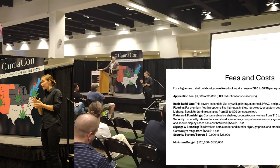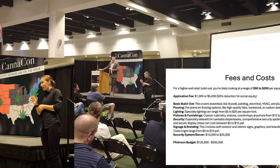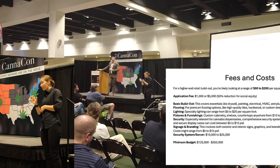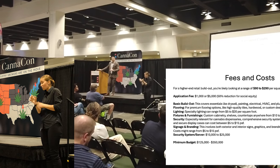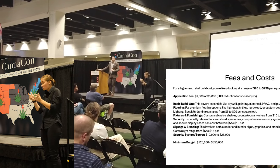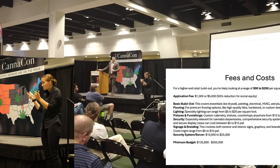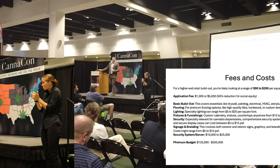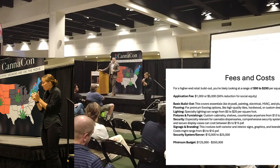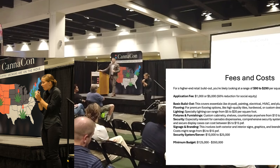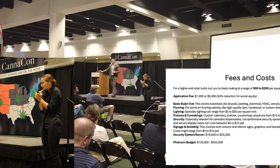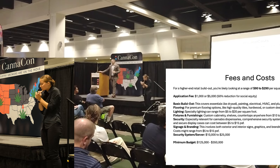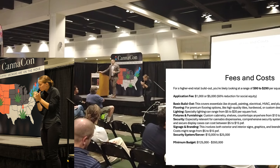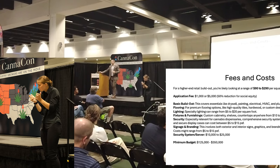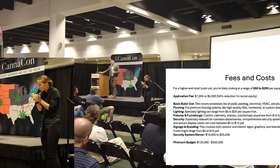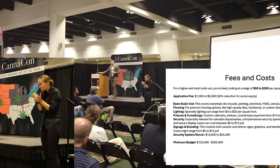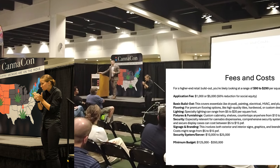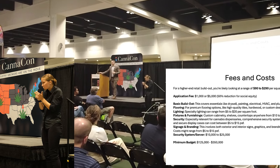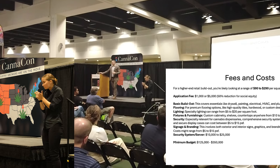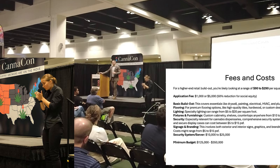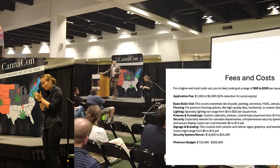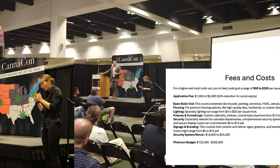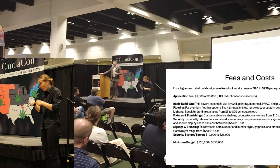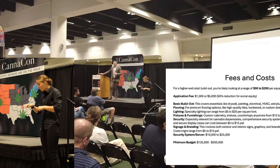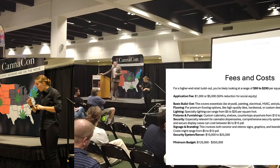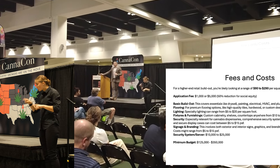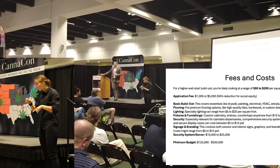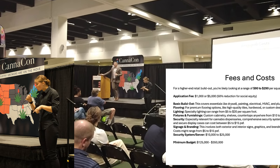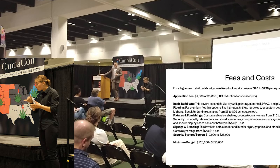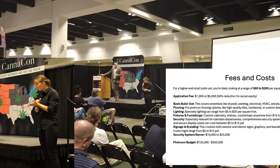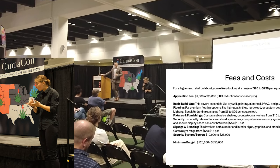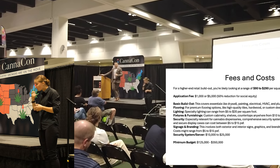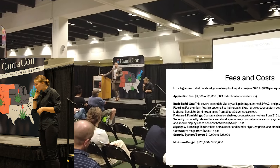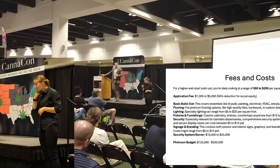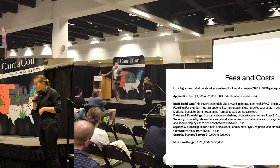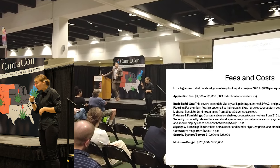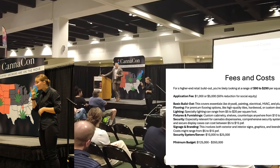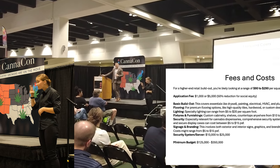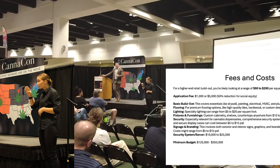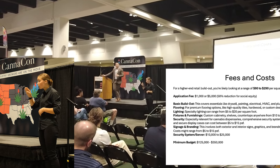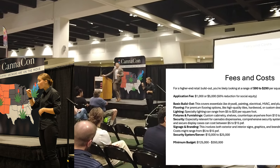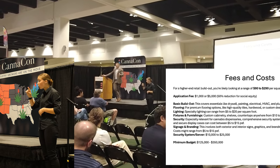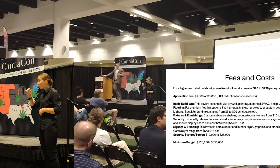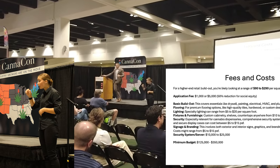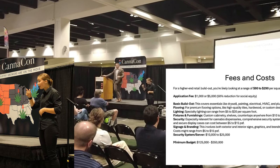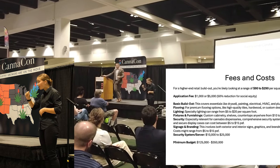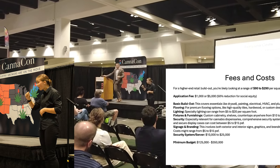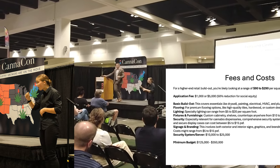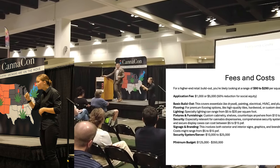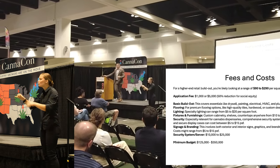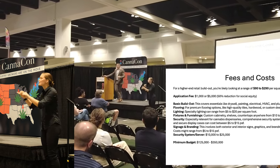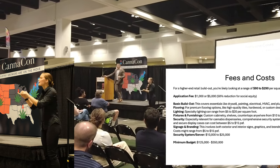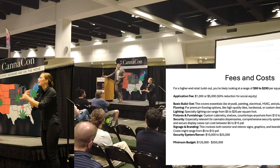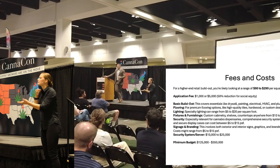small, build it tight. Has anyone been to New York in the last little while? Anyone seen those bodegas, those smoke shops they have running? How big are